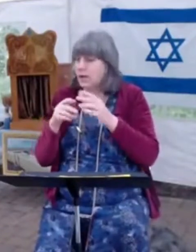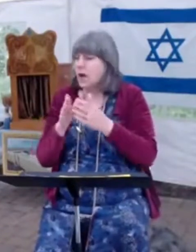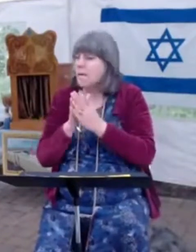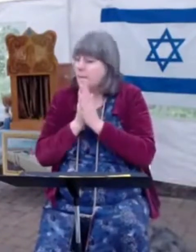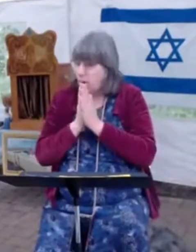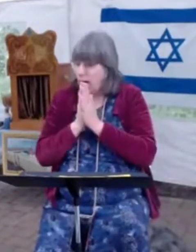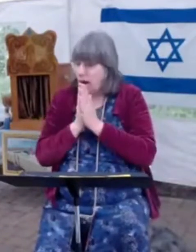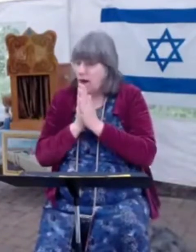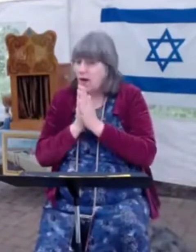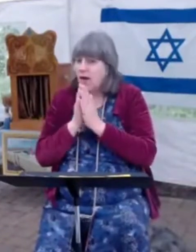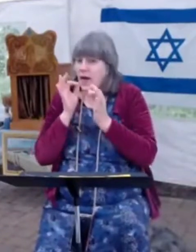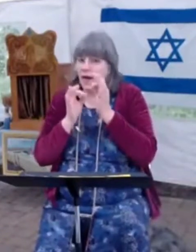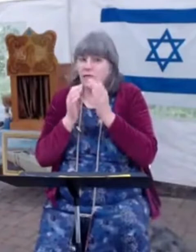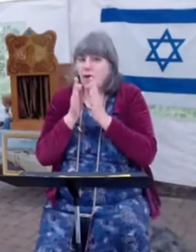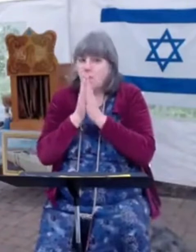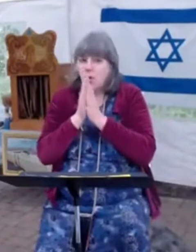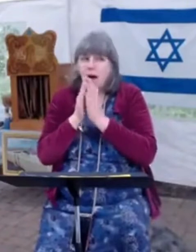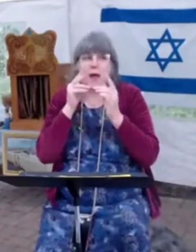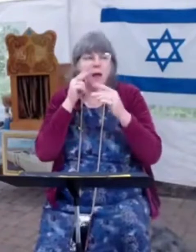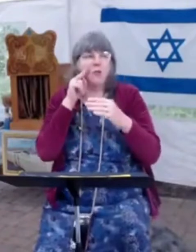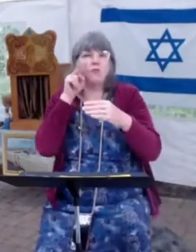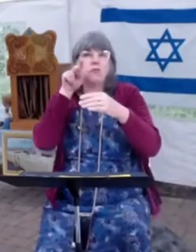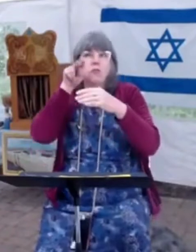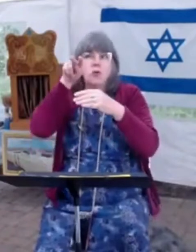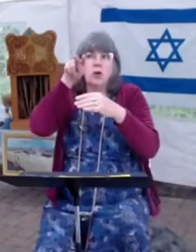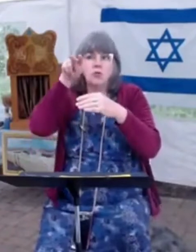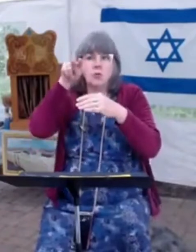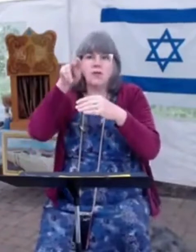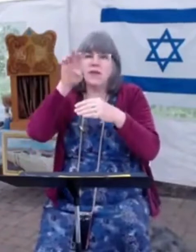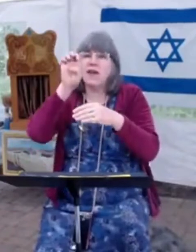Iran, you pray west toward Jerusalem.